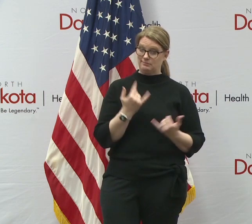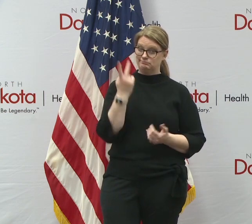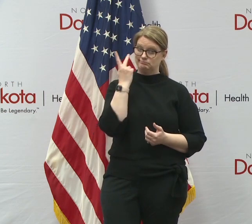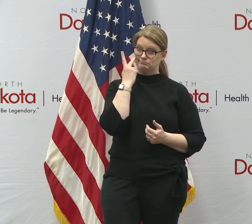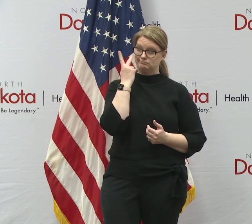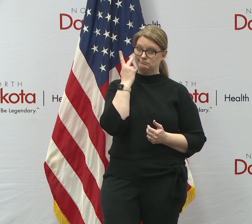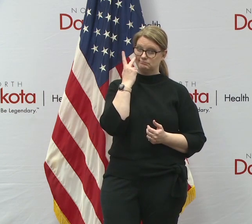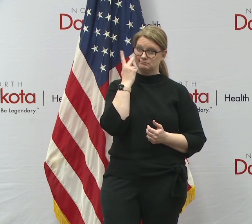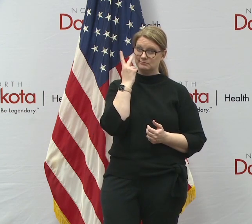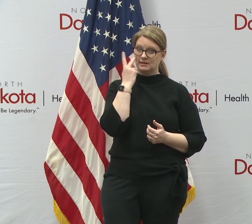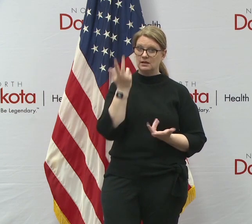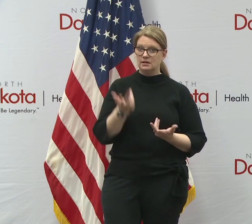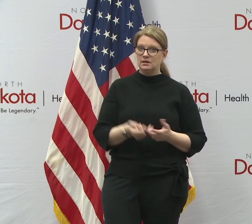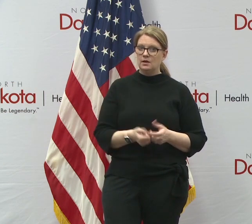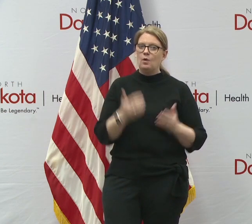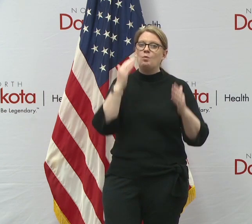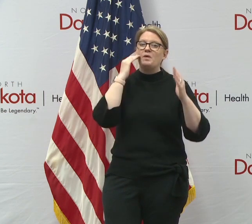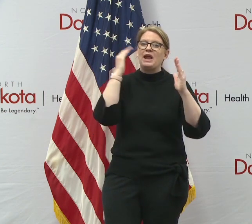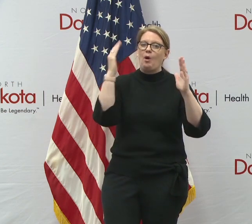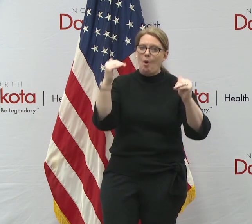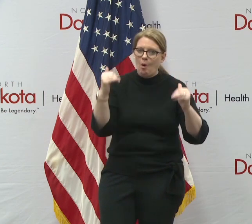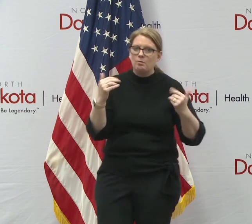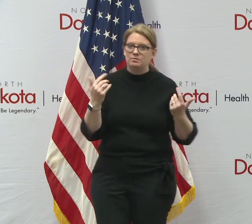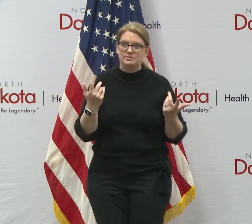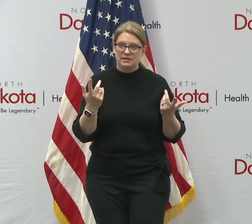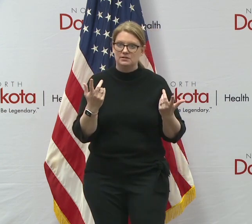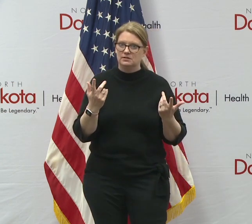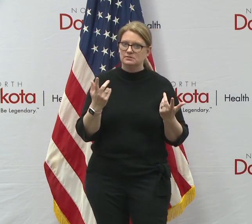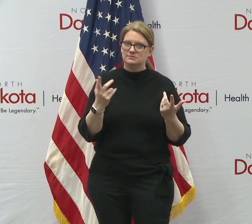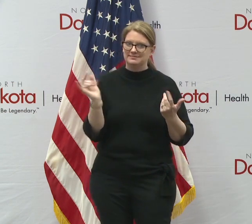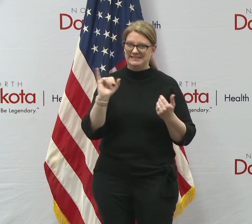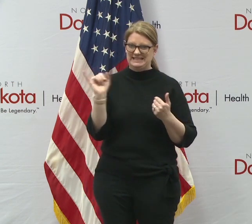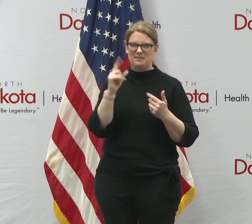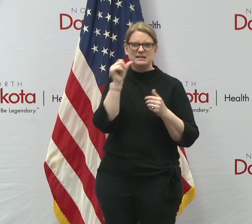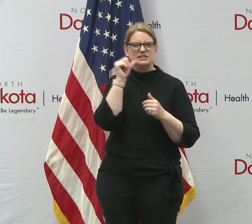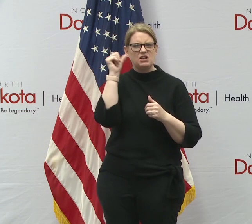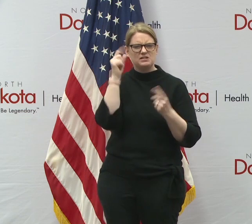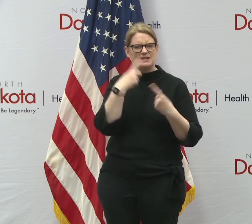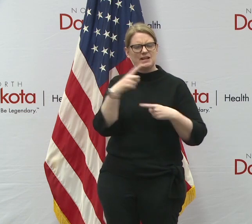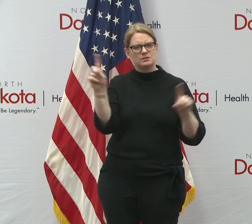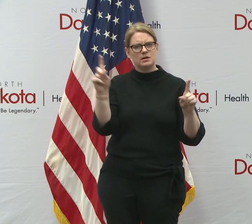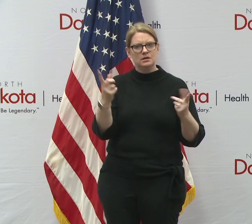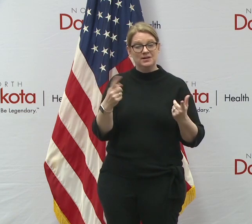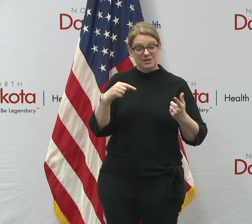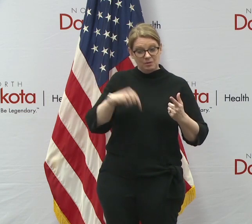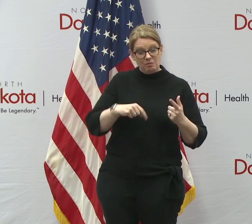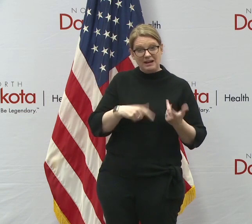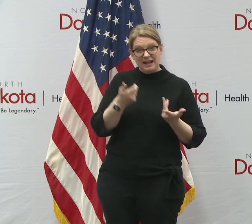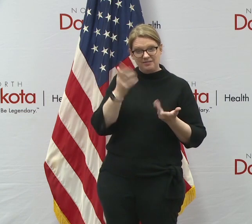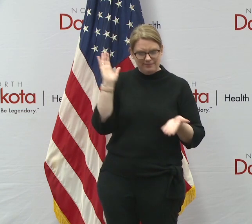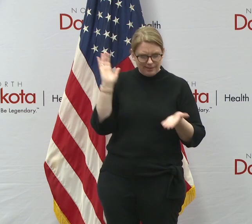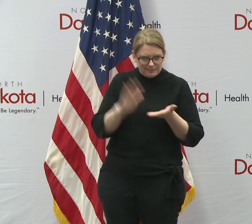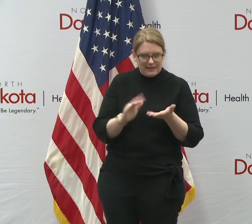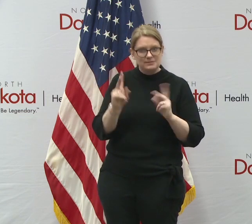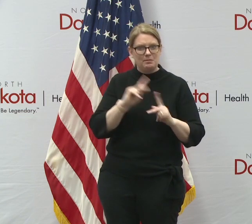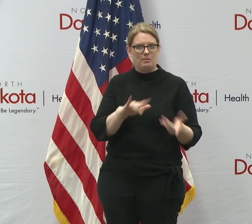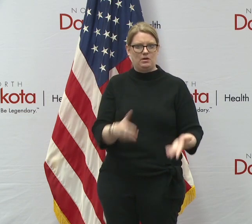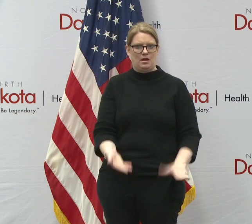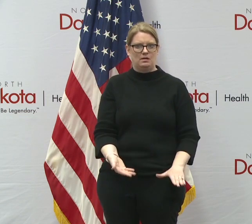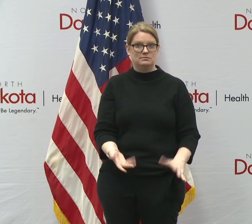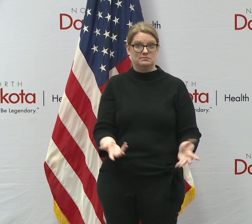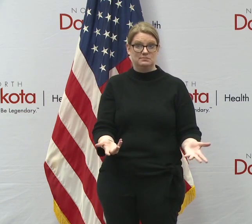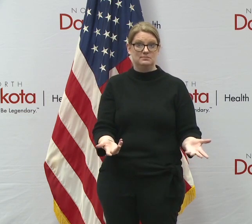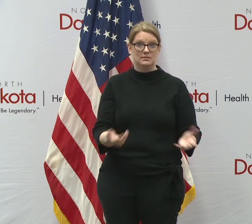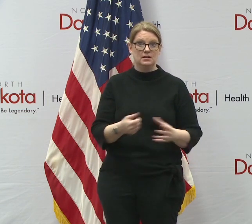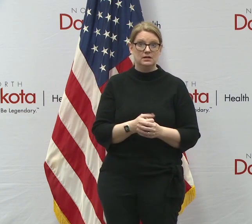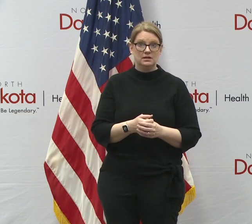hoping that we can outperform all those models, as we said yesterday, because we want to have fewer people die, and